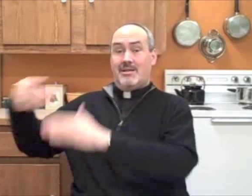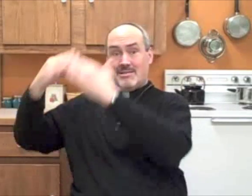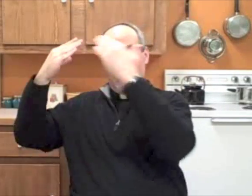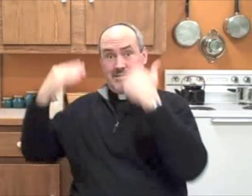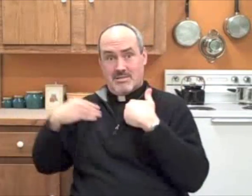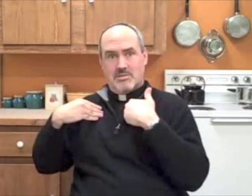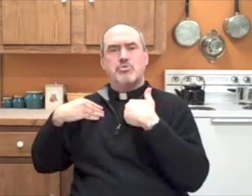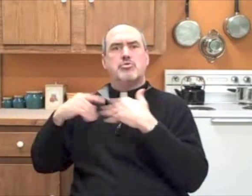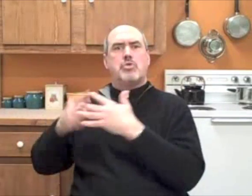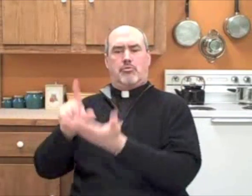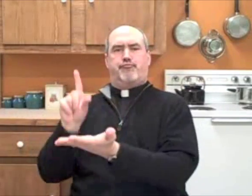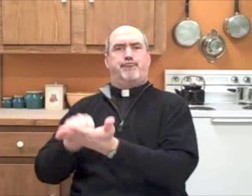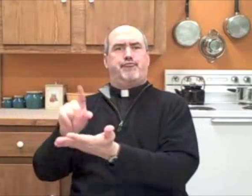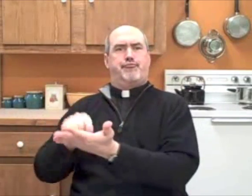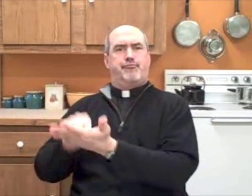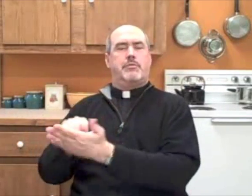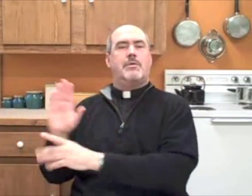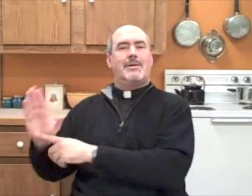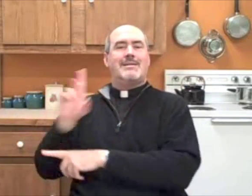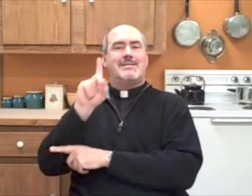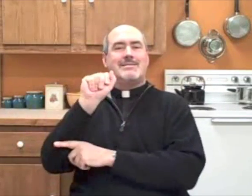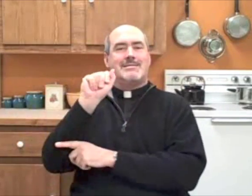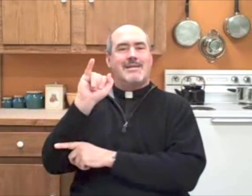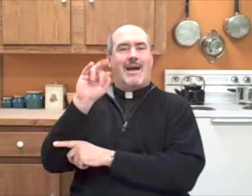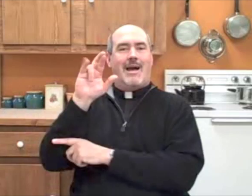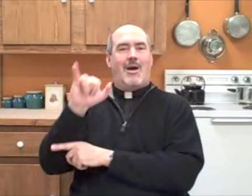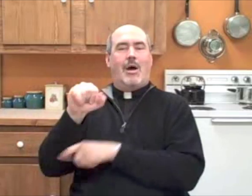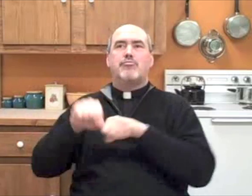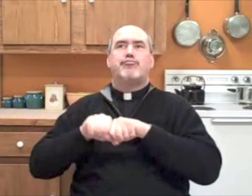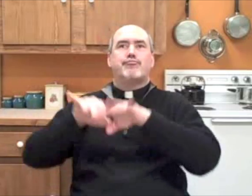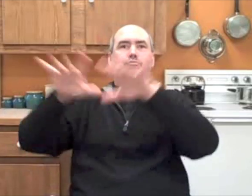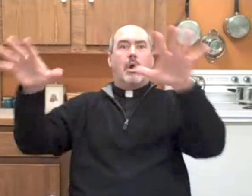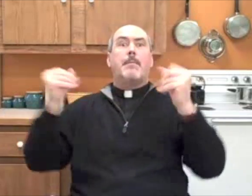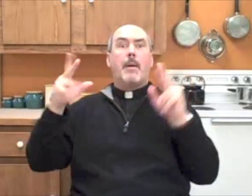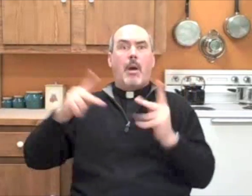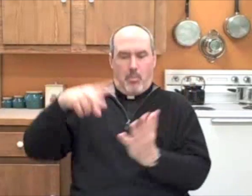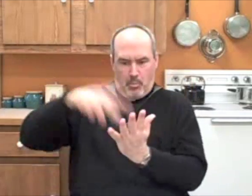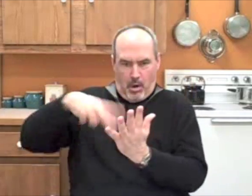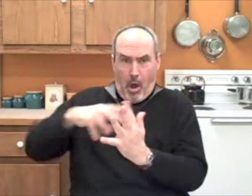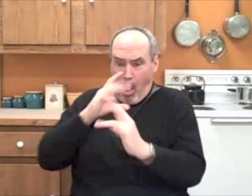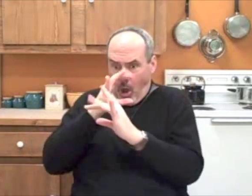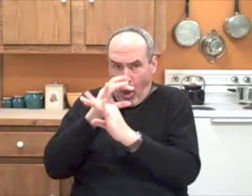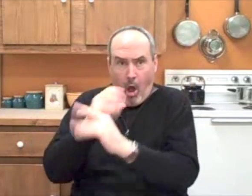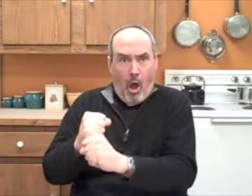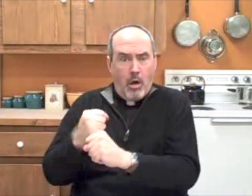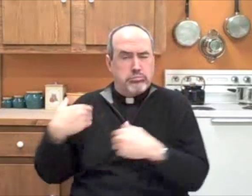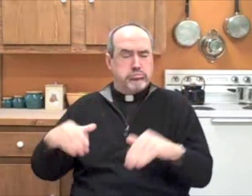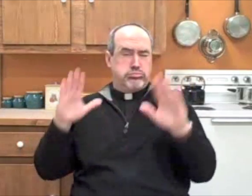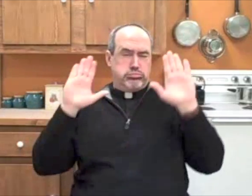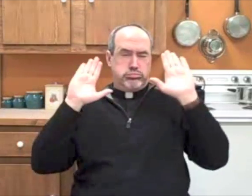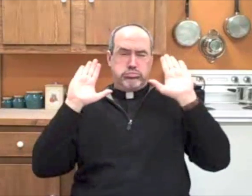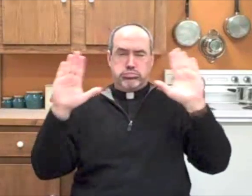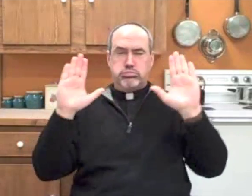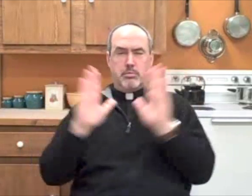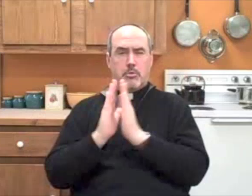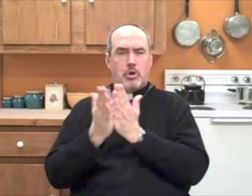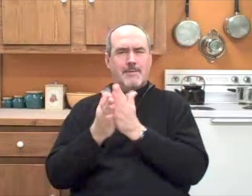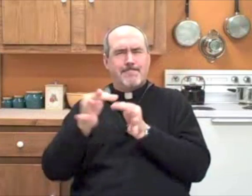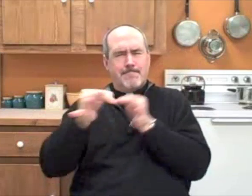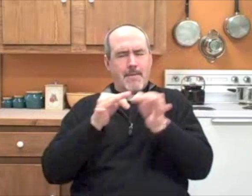After Therese passed away, the sisters wrote a diary or a book that many people